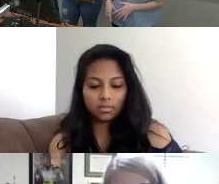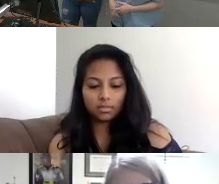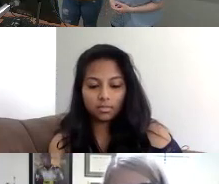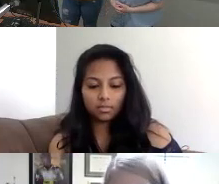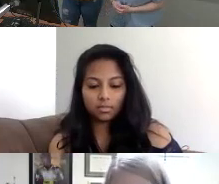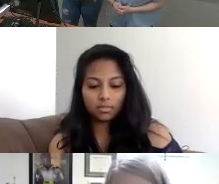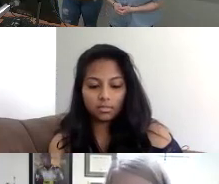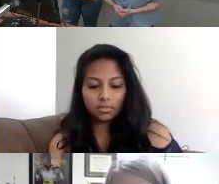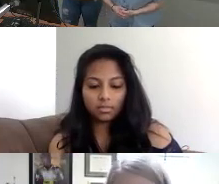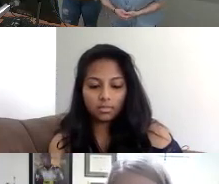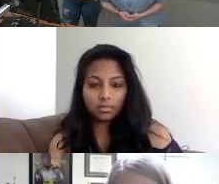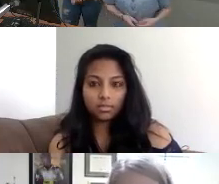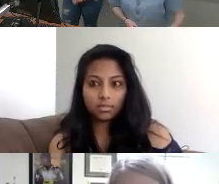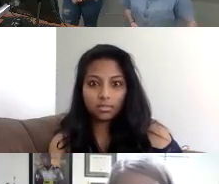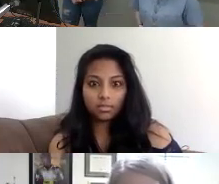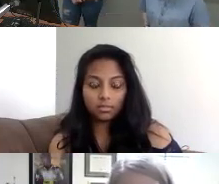Okay.